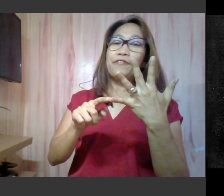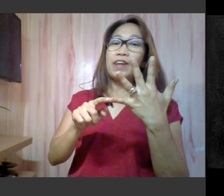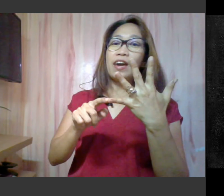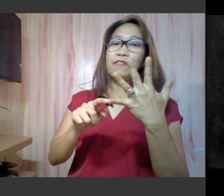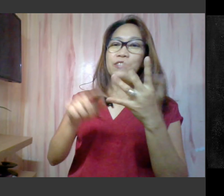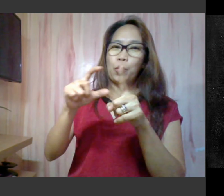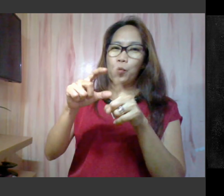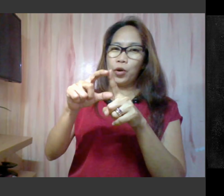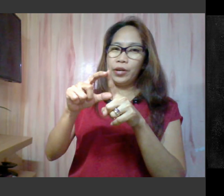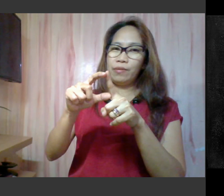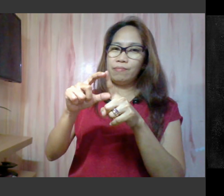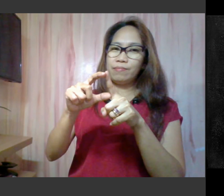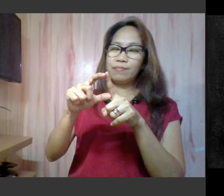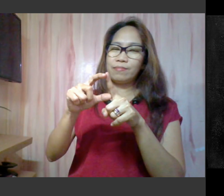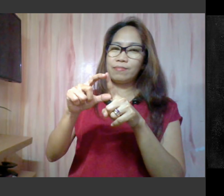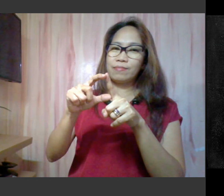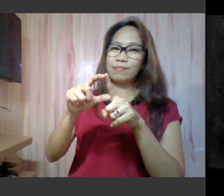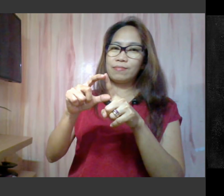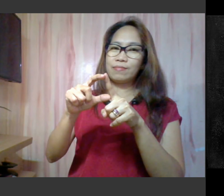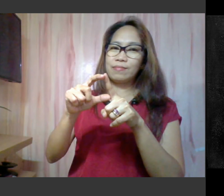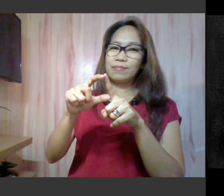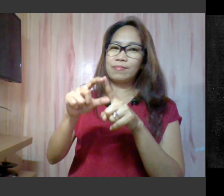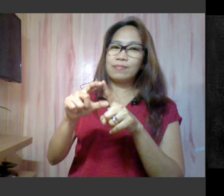The fifth word,